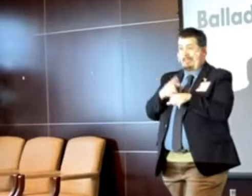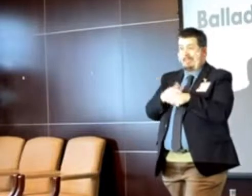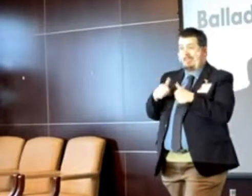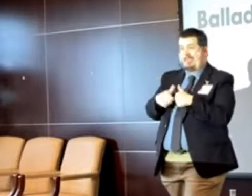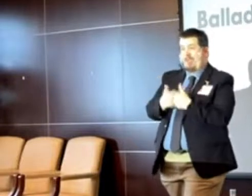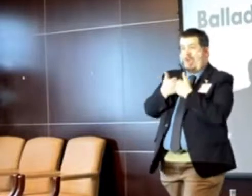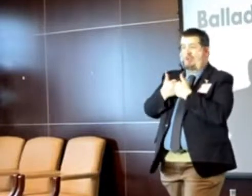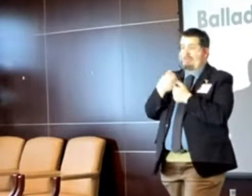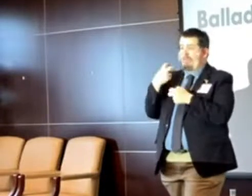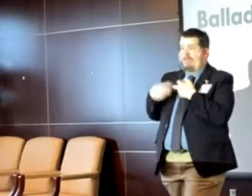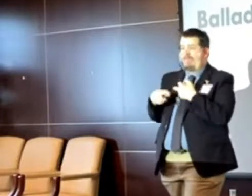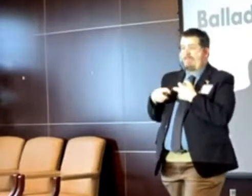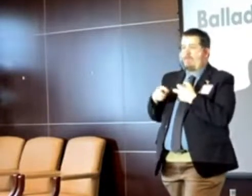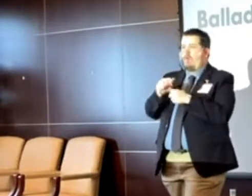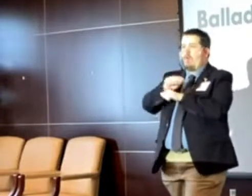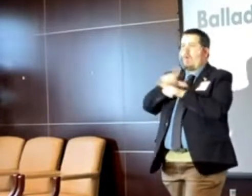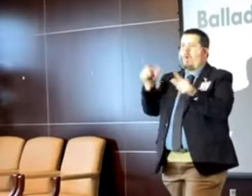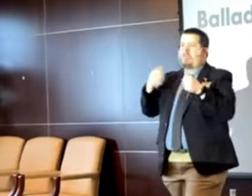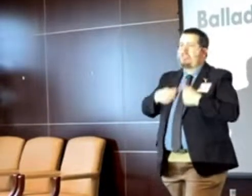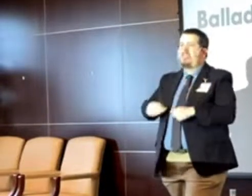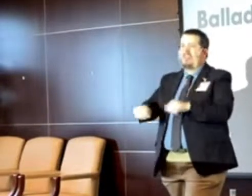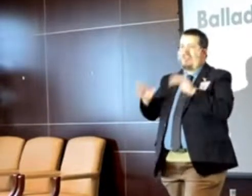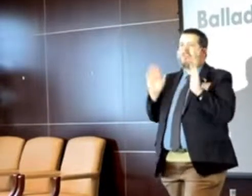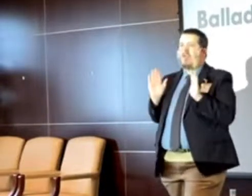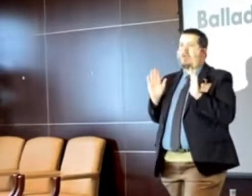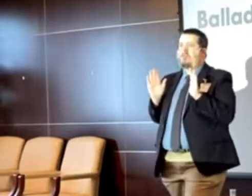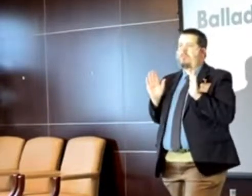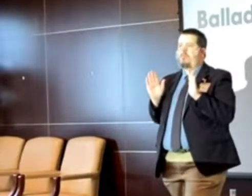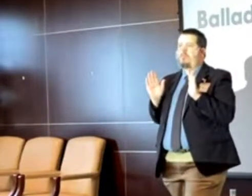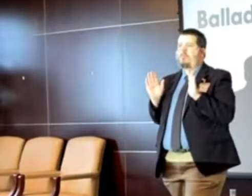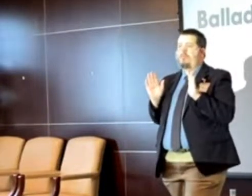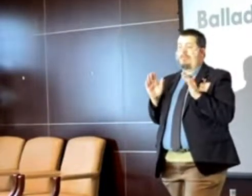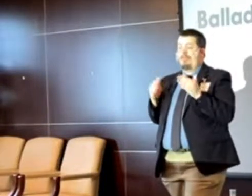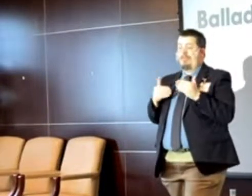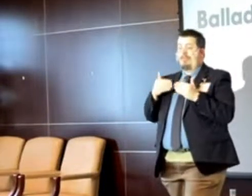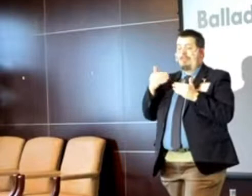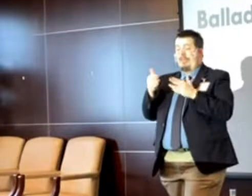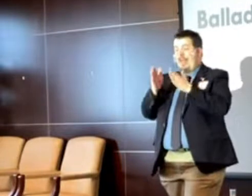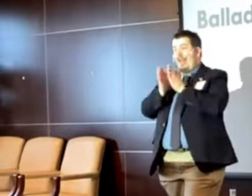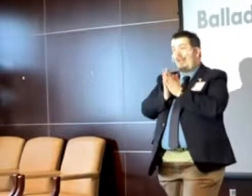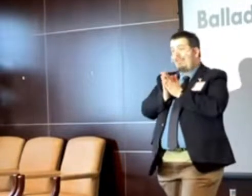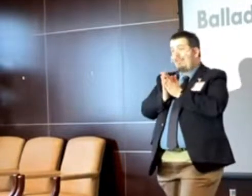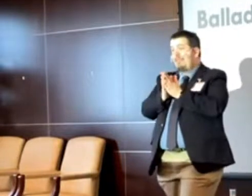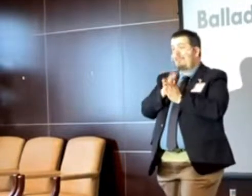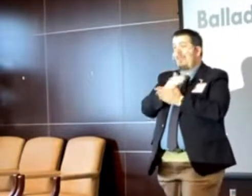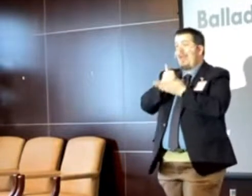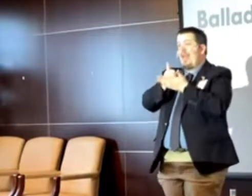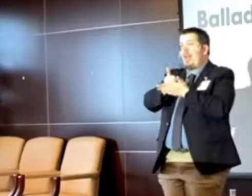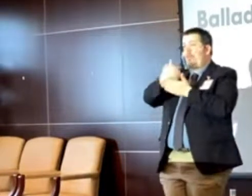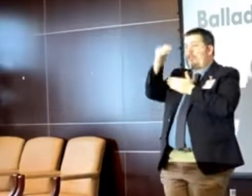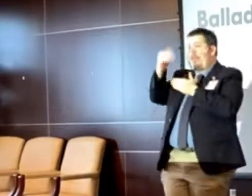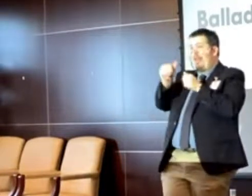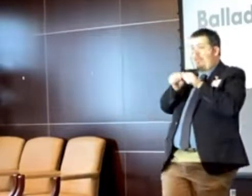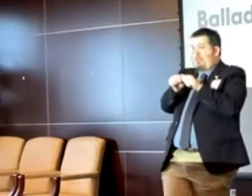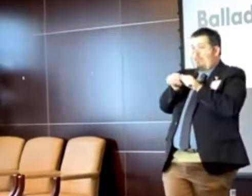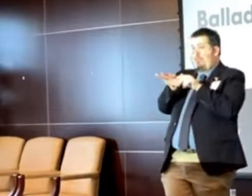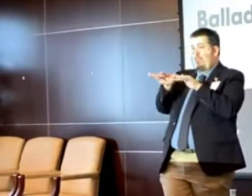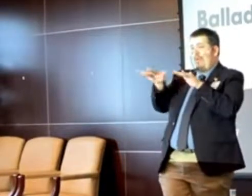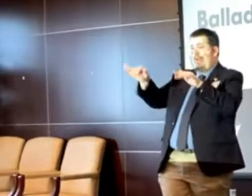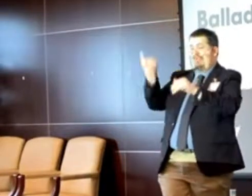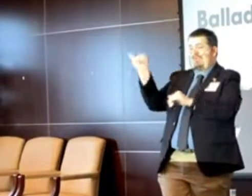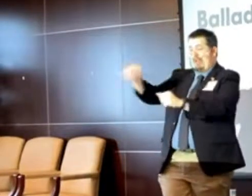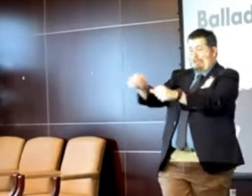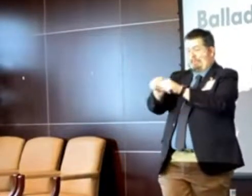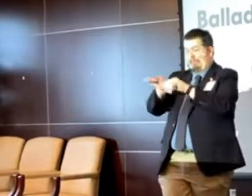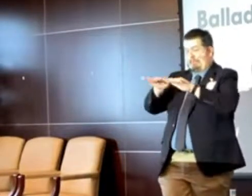challenging times, we are all making sacrifices. Next, we ask that you help with slowing the spread of the